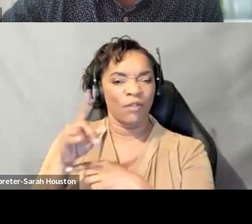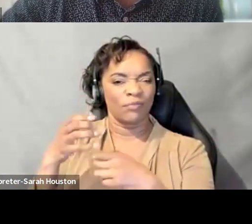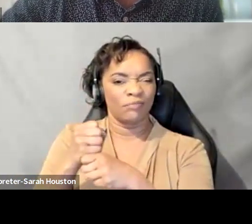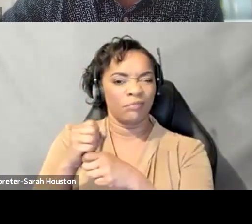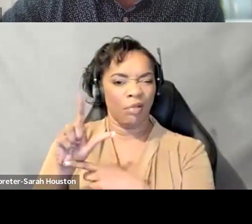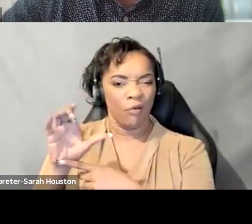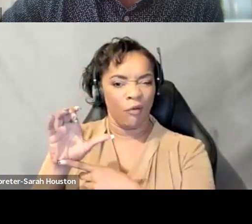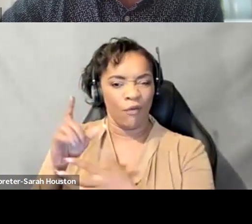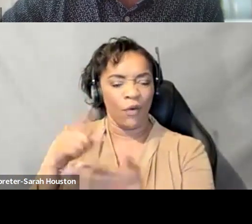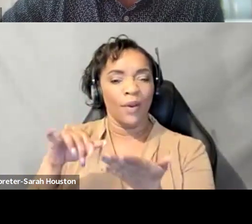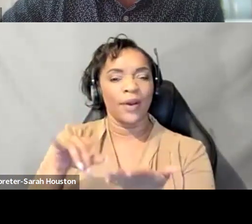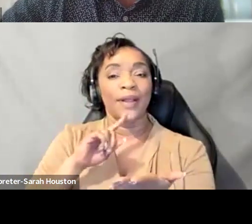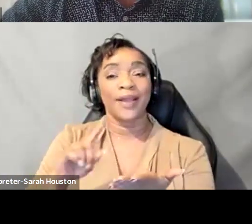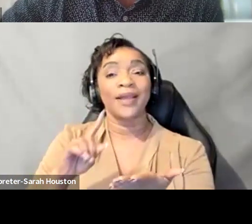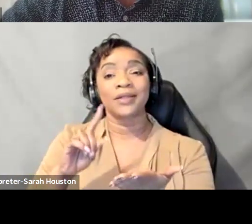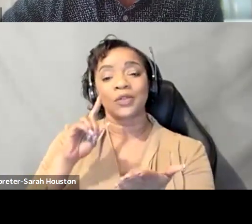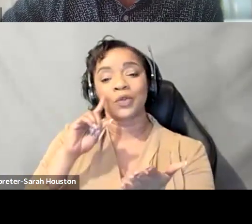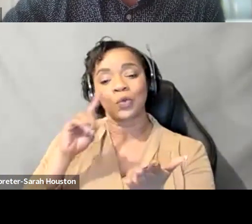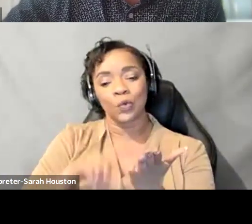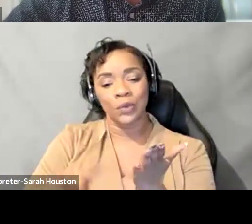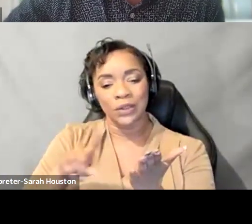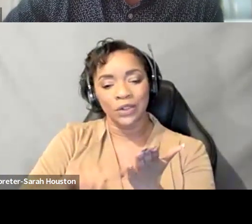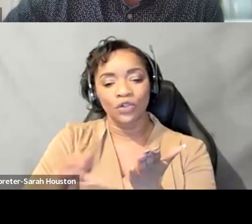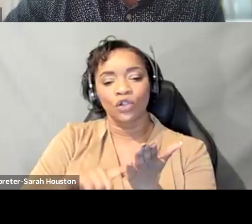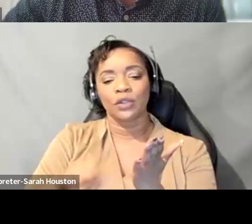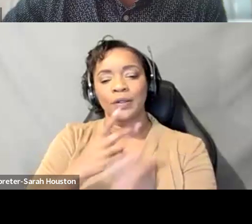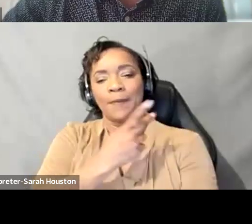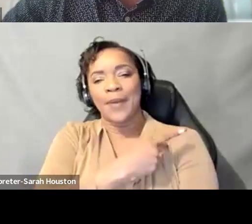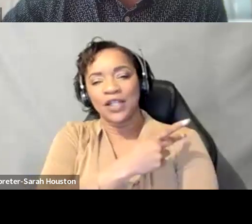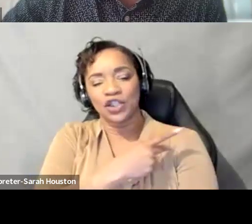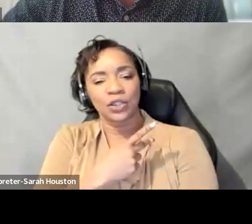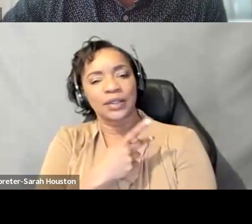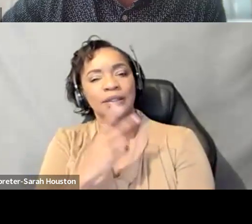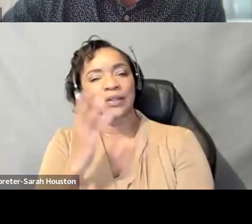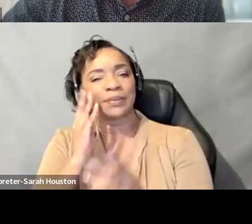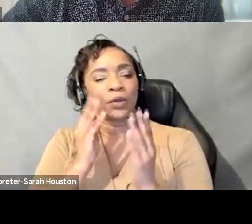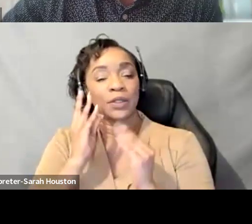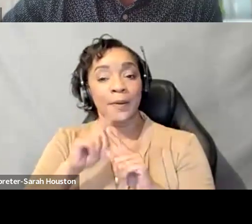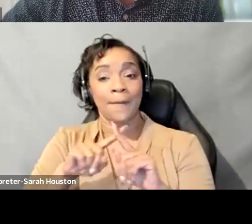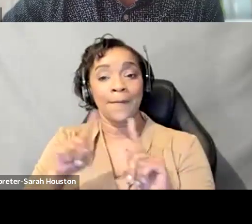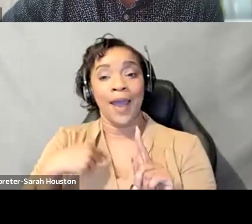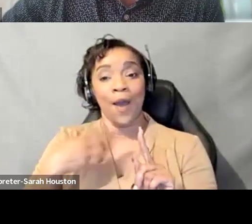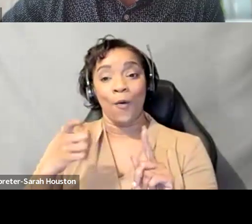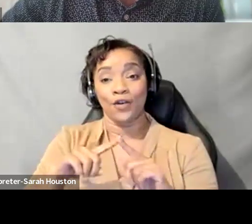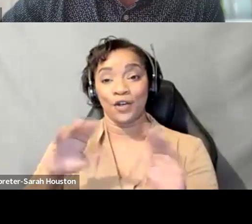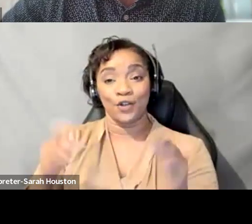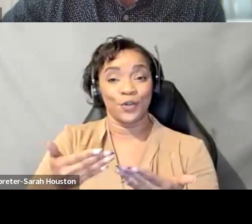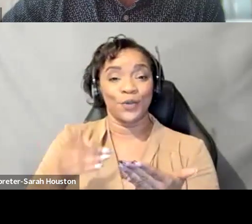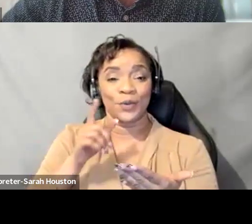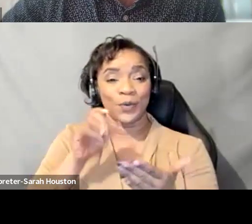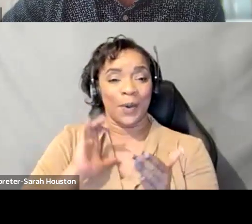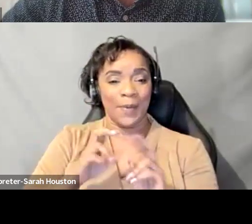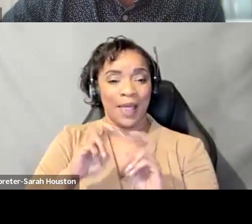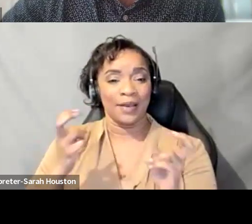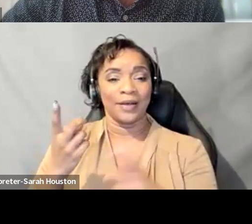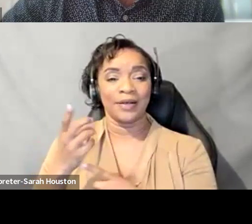research considerations, talking about the patient experience. But first, I'm really excited to introduce our first panelist, Dr. Monica